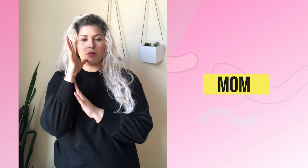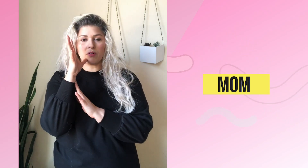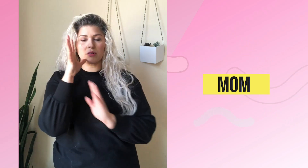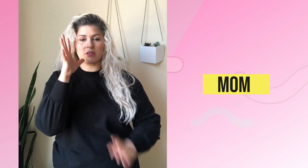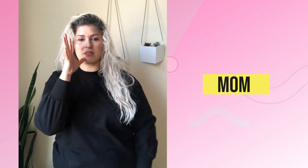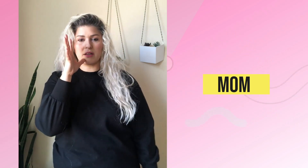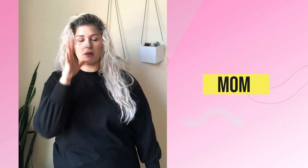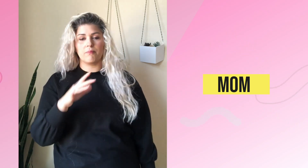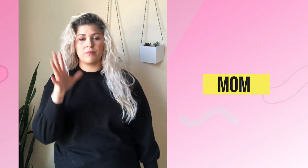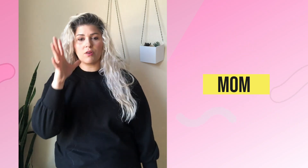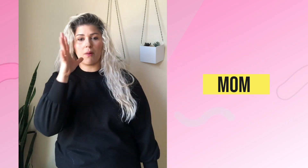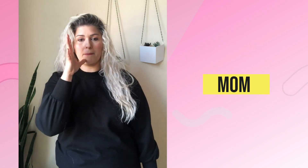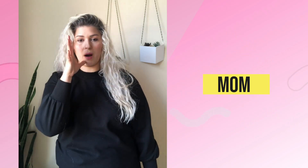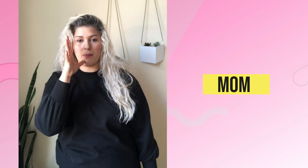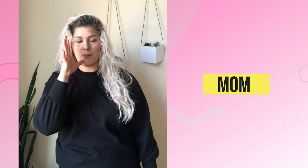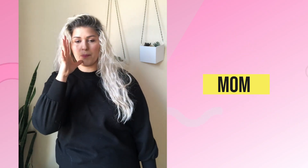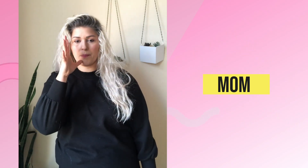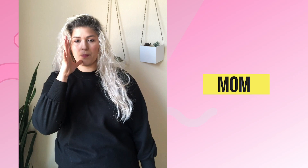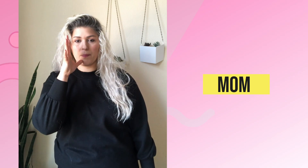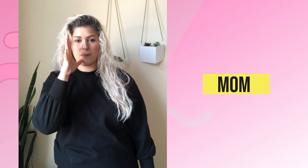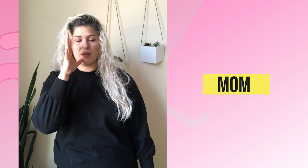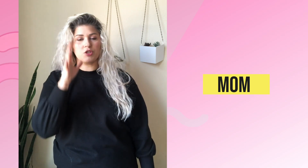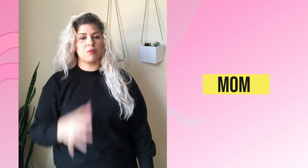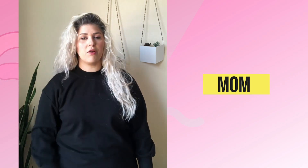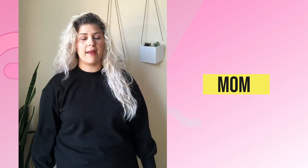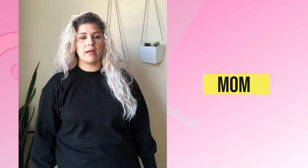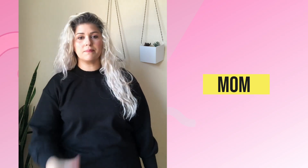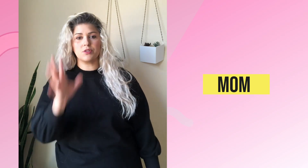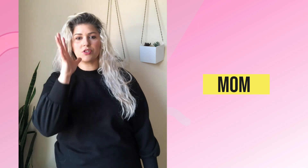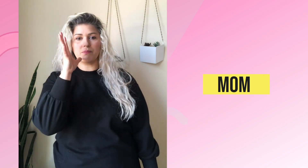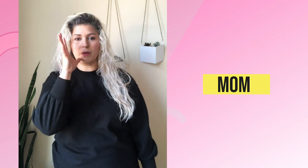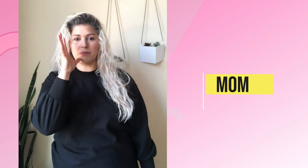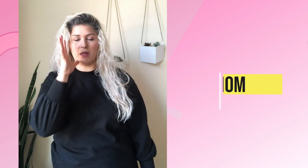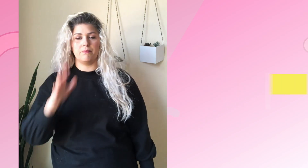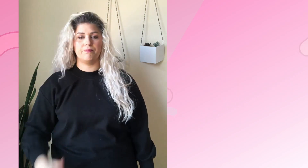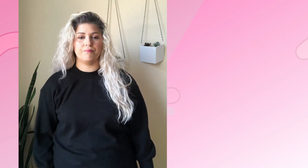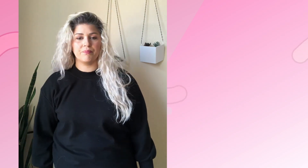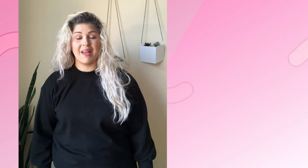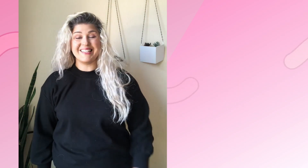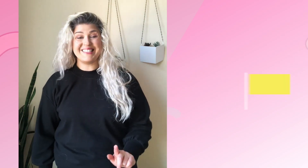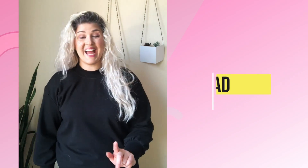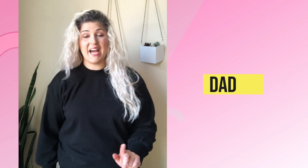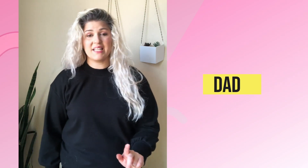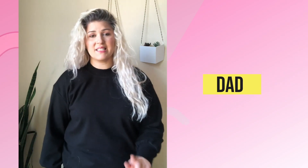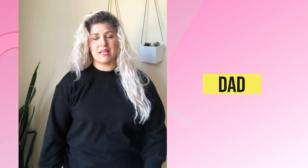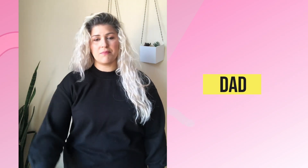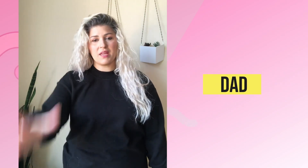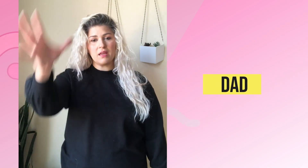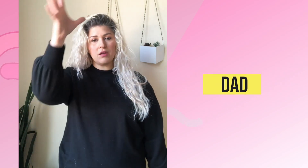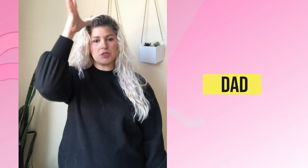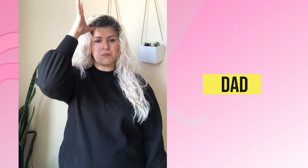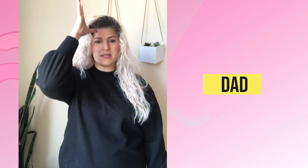move over to the side here. So mom. And you just bring your hand up to your chin. Boom, done. Dad is the